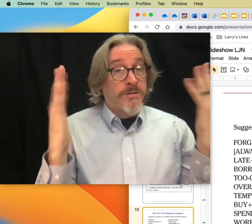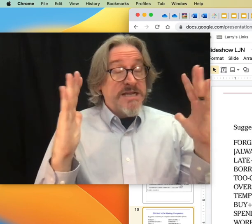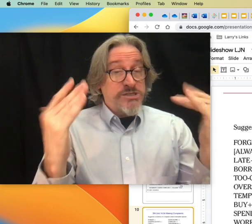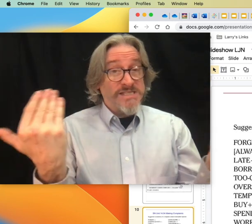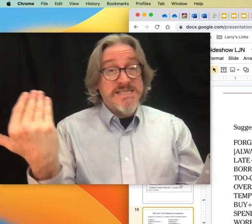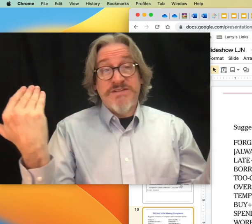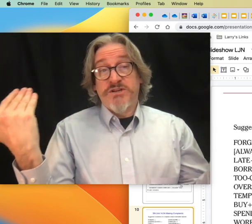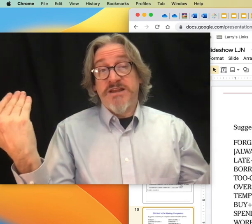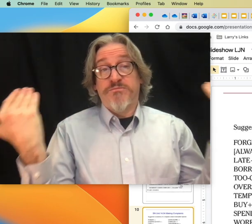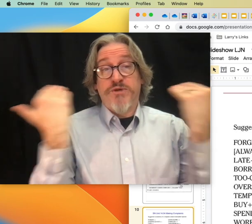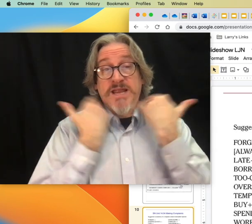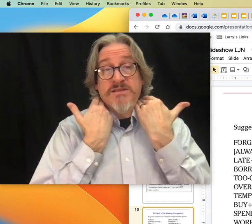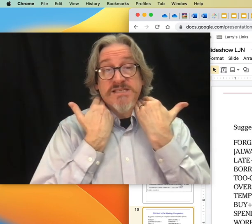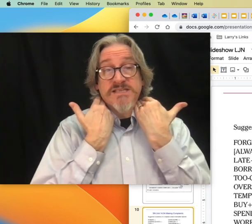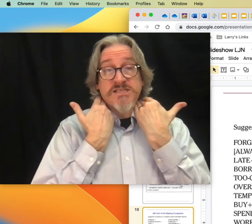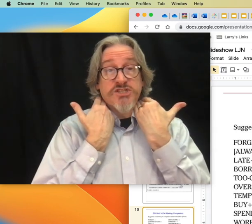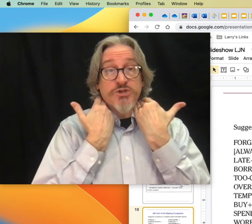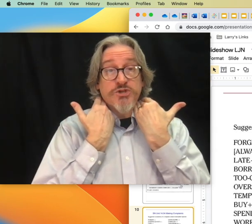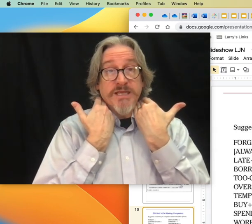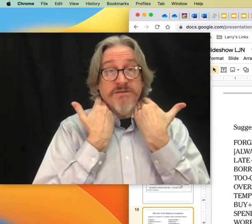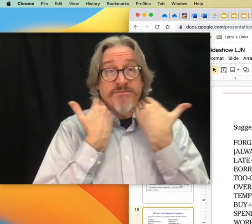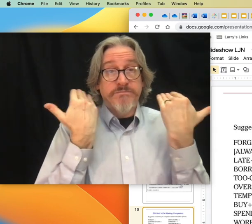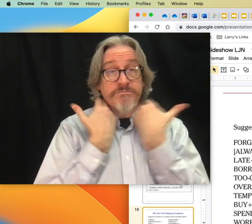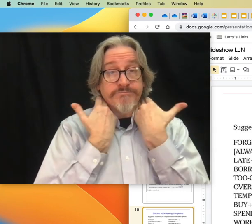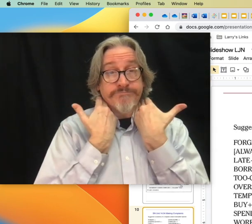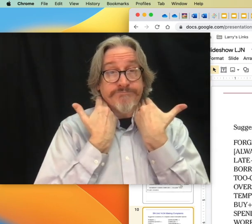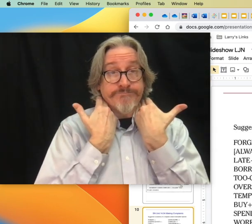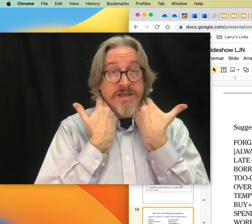Broke. So this is a different kind of break. This is to be